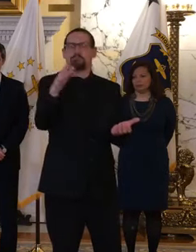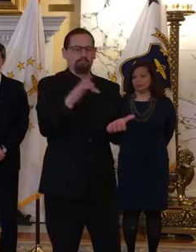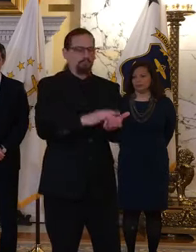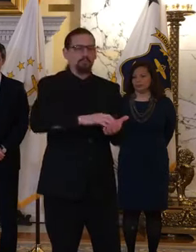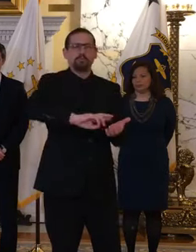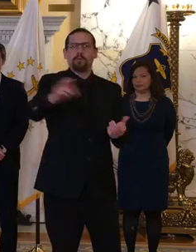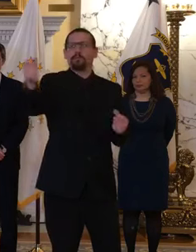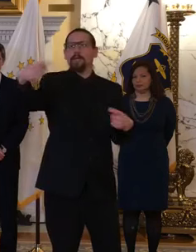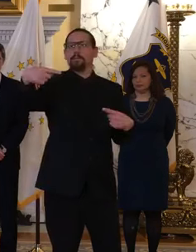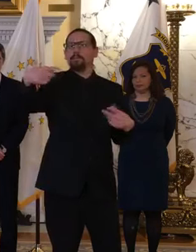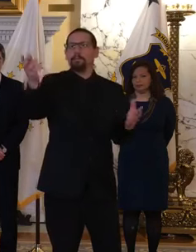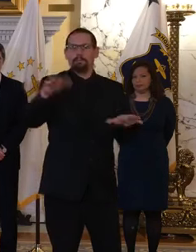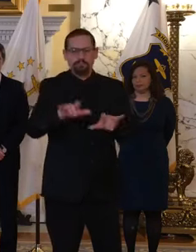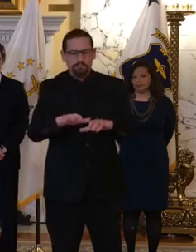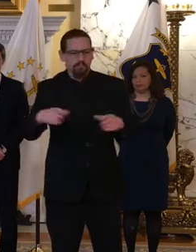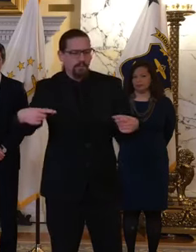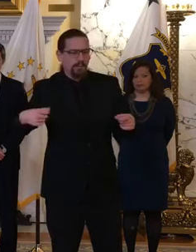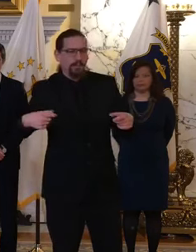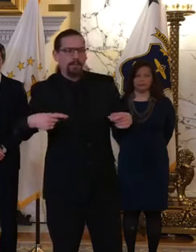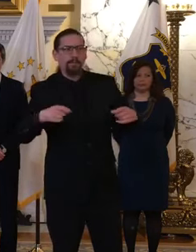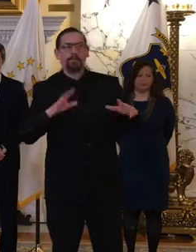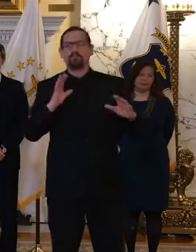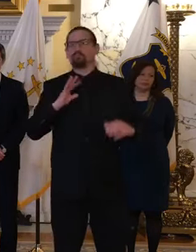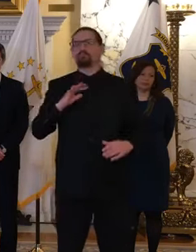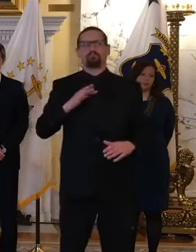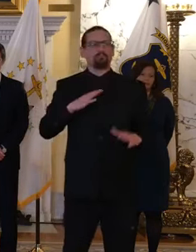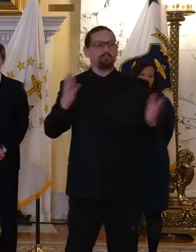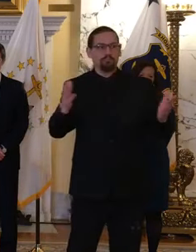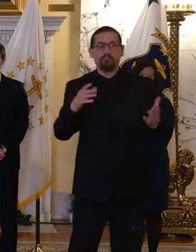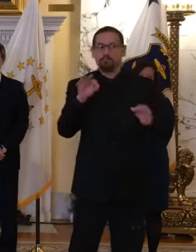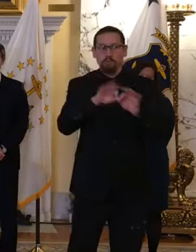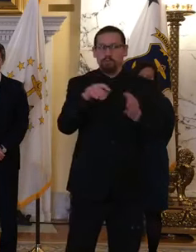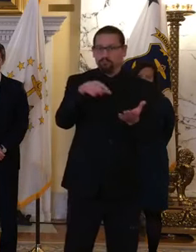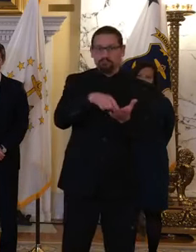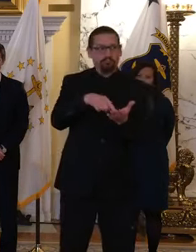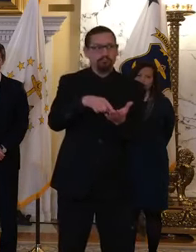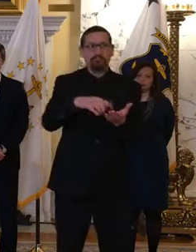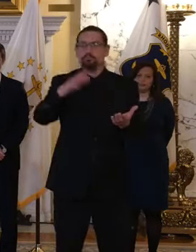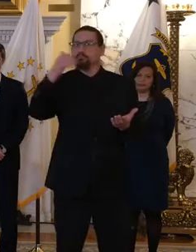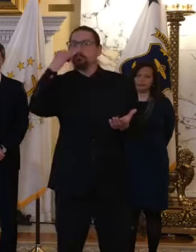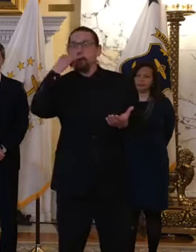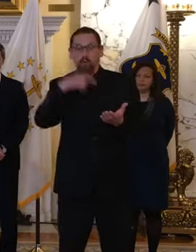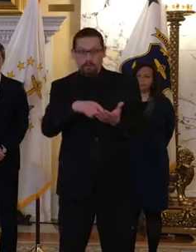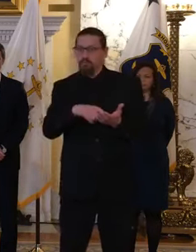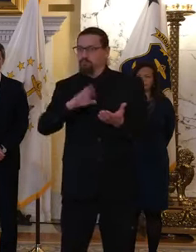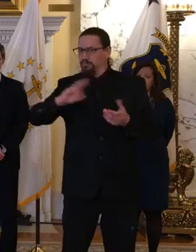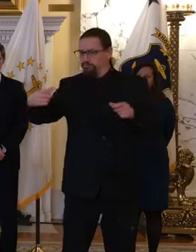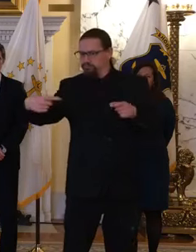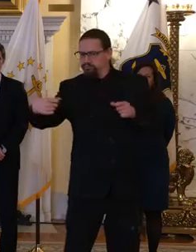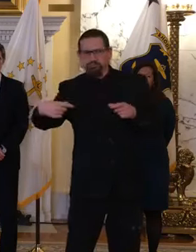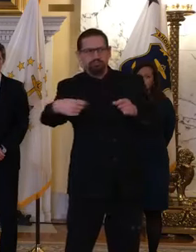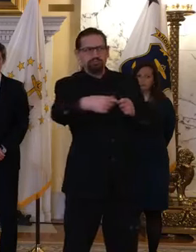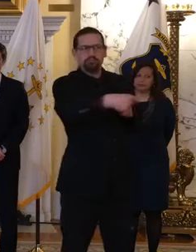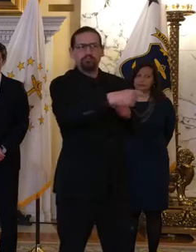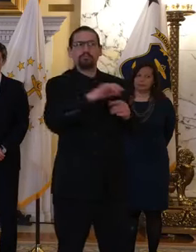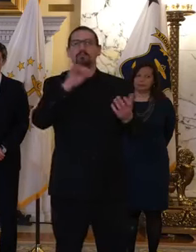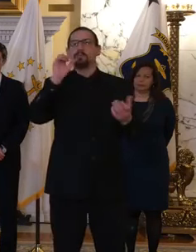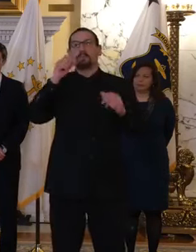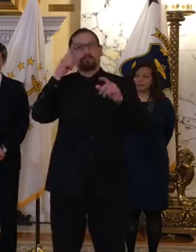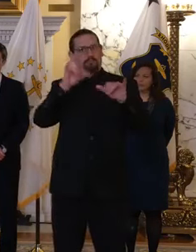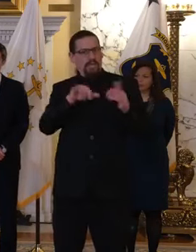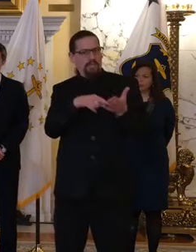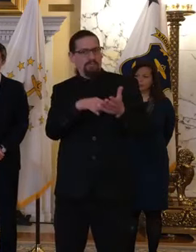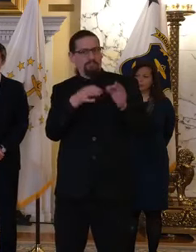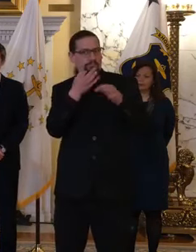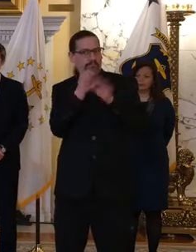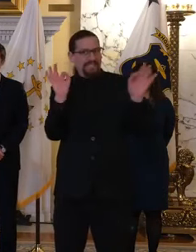hotspot. You can use your hotspot for free until May 18th. It's not